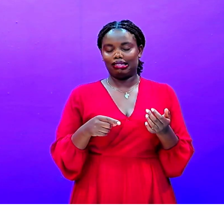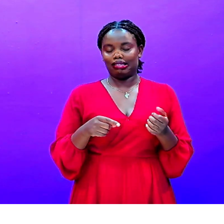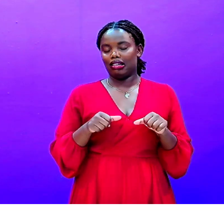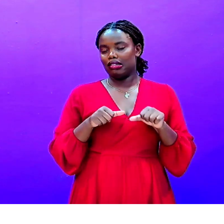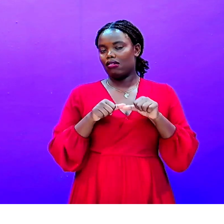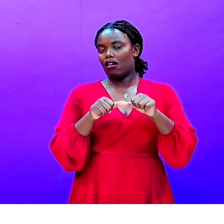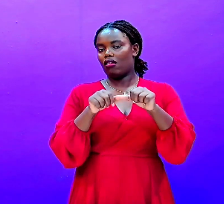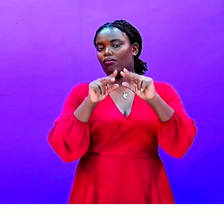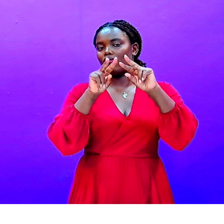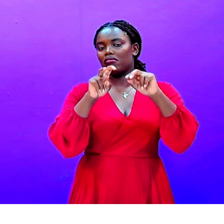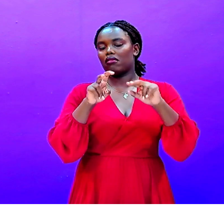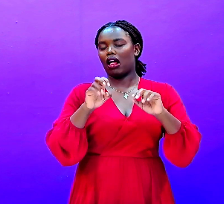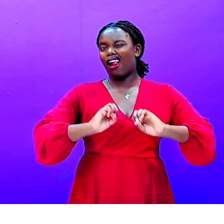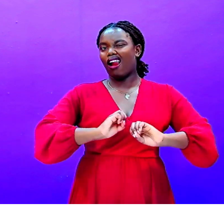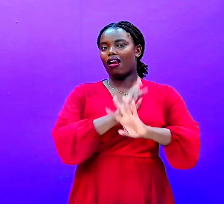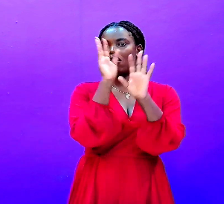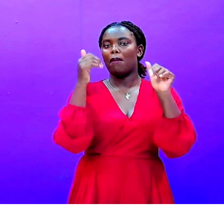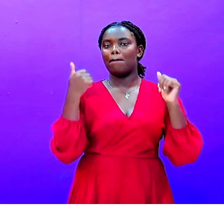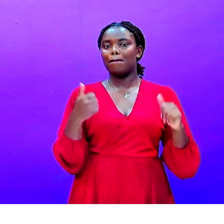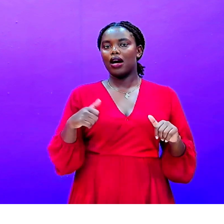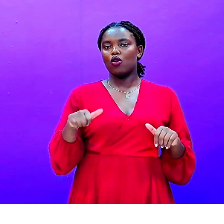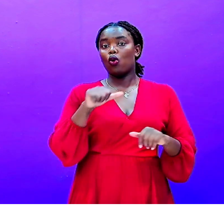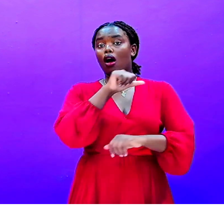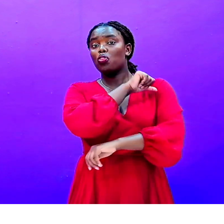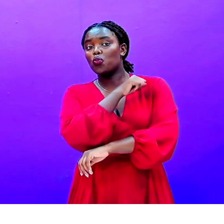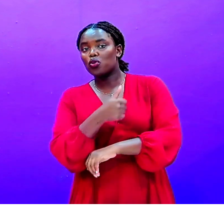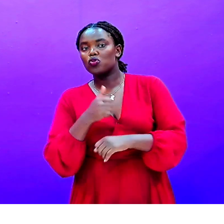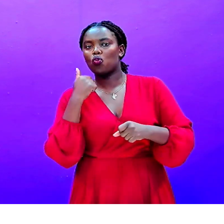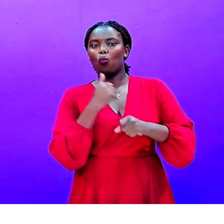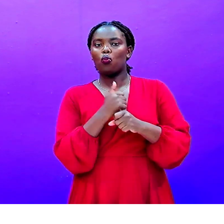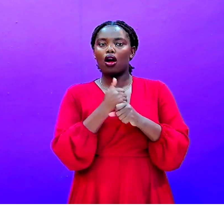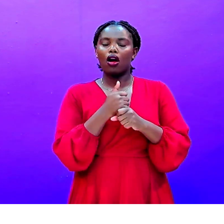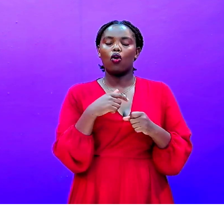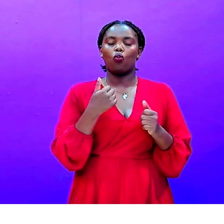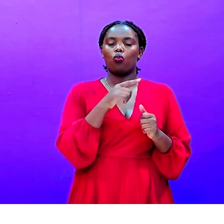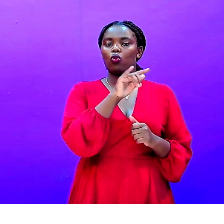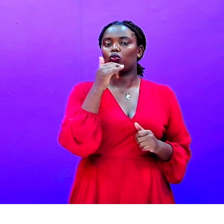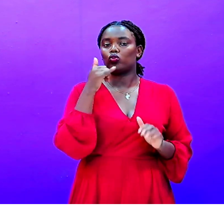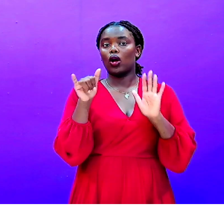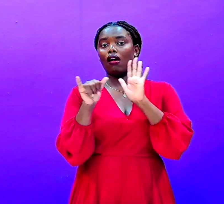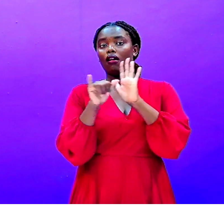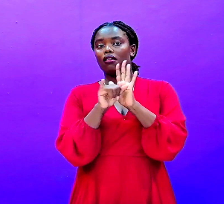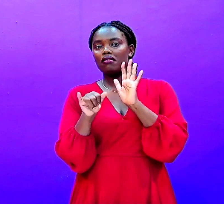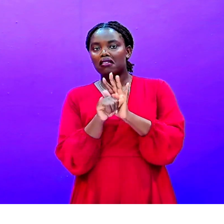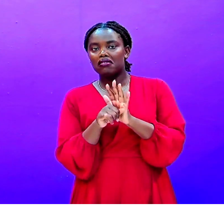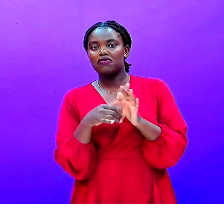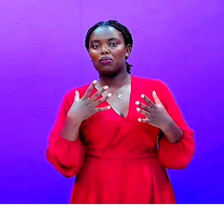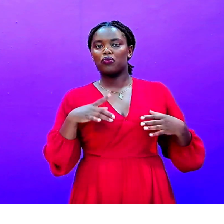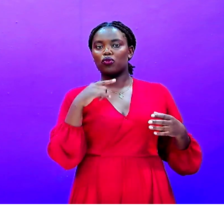remains under investigation as authorities work to identify